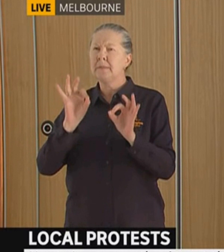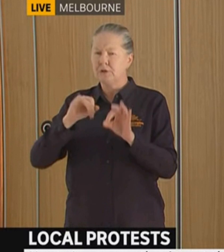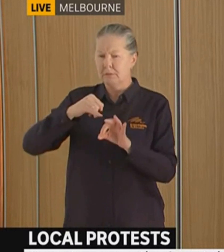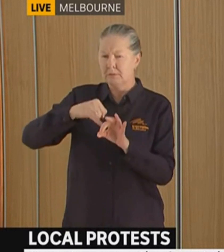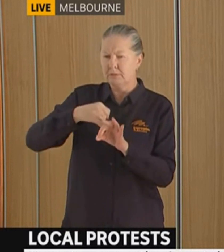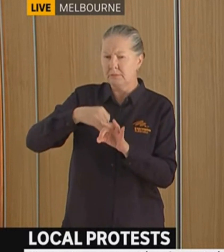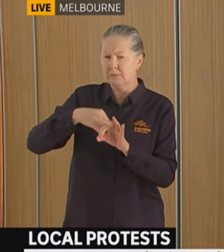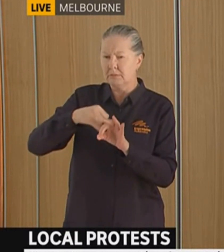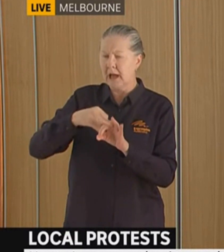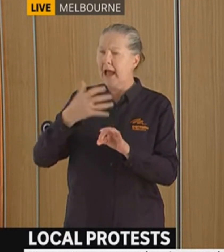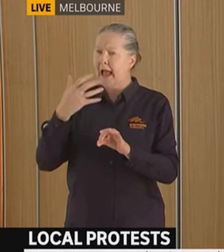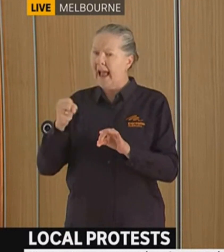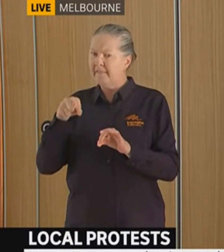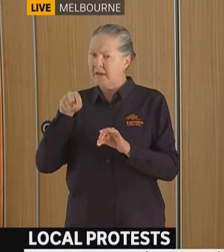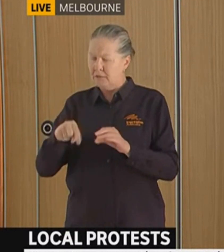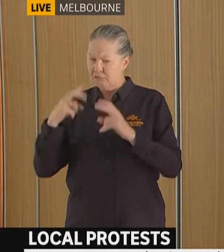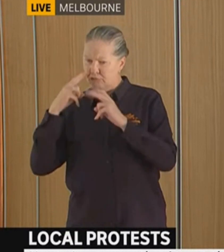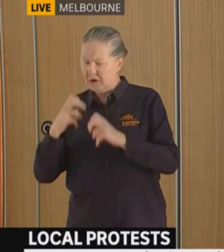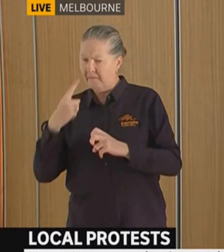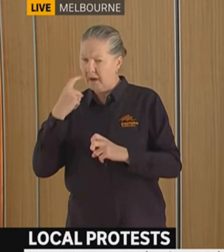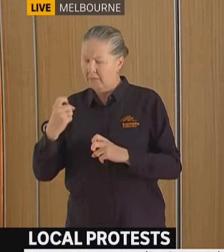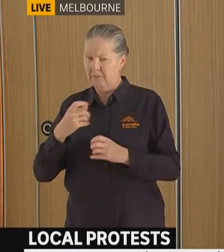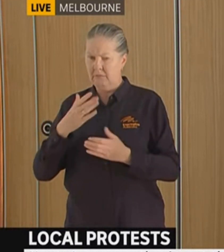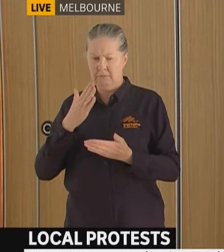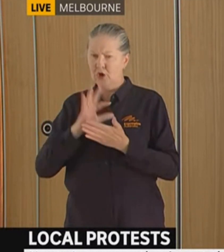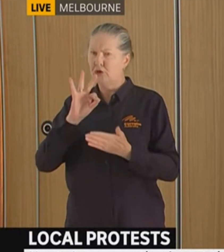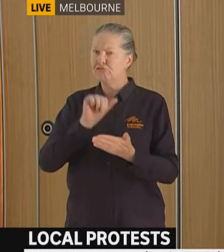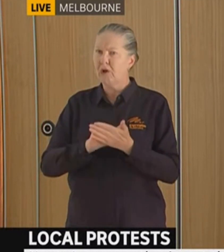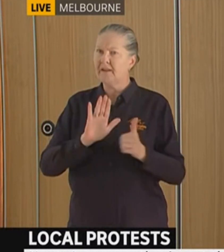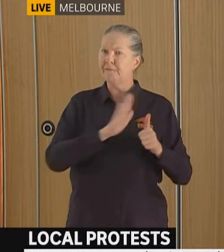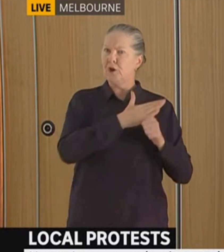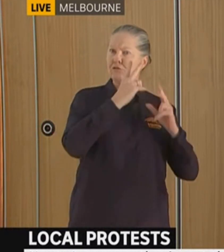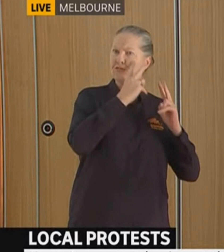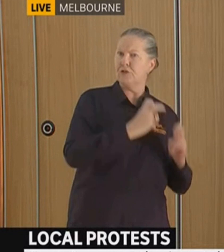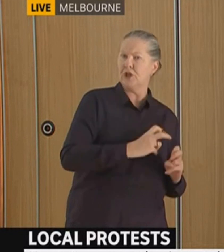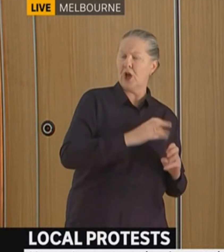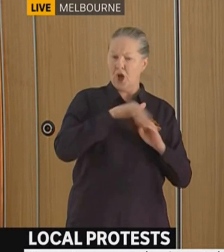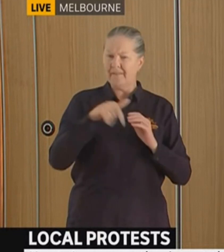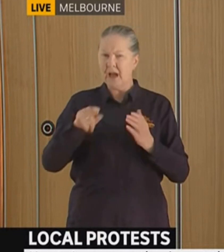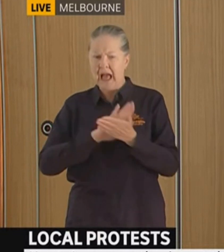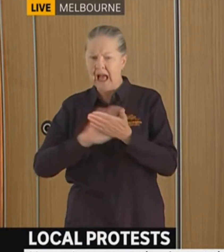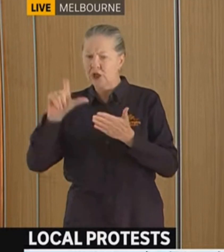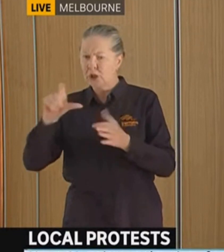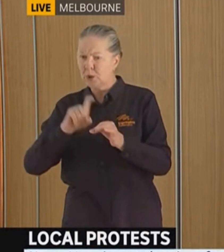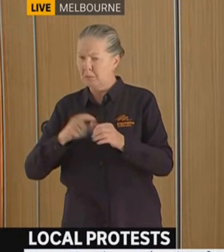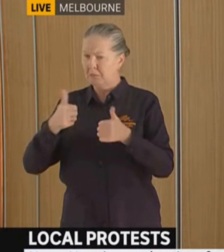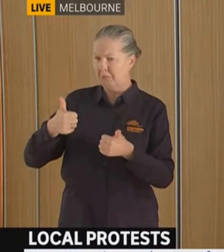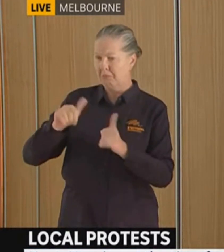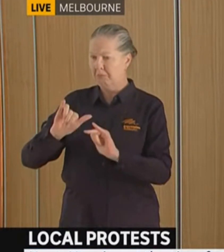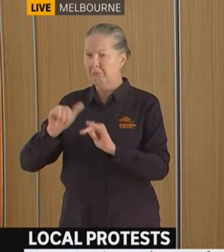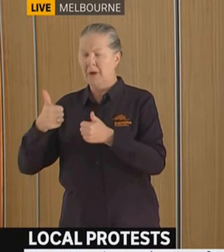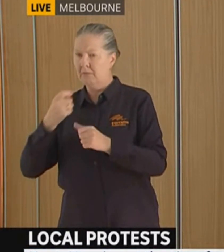was found to be based on inconsistent data. There's a lot of frustration in the Australian research community about how this study